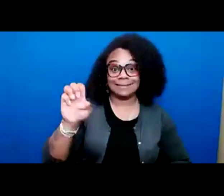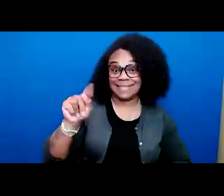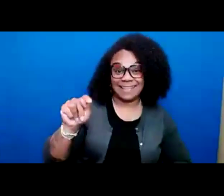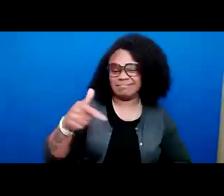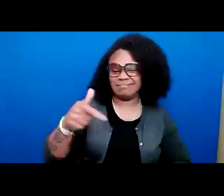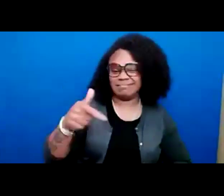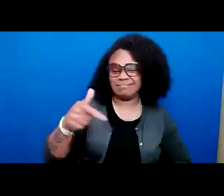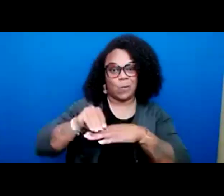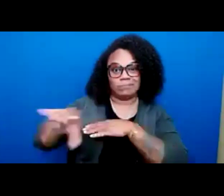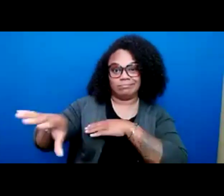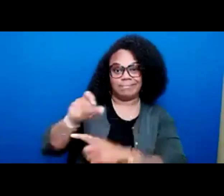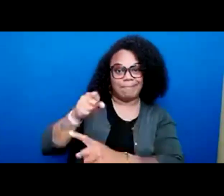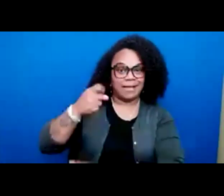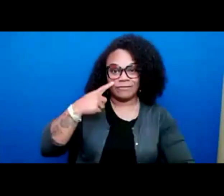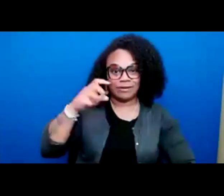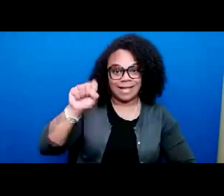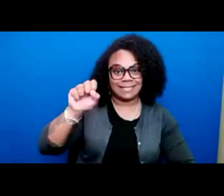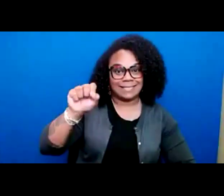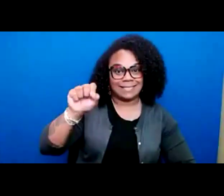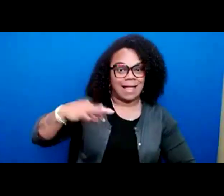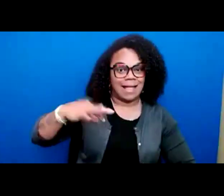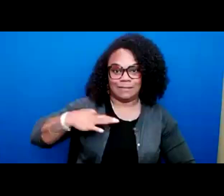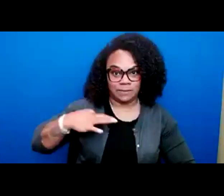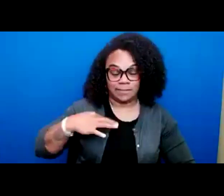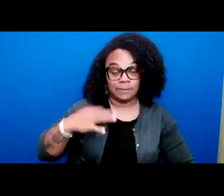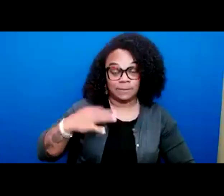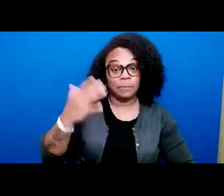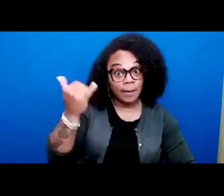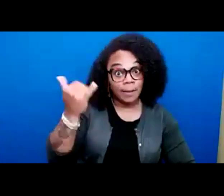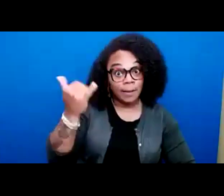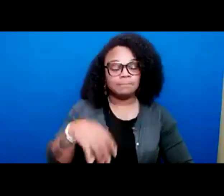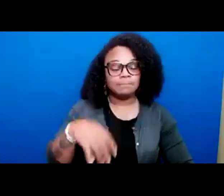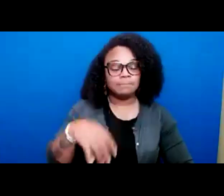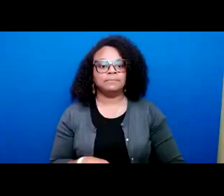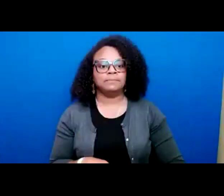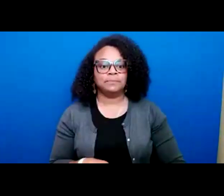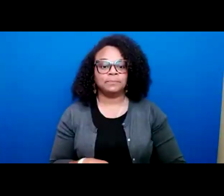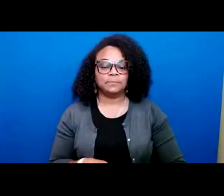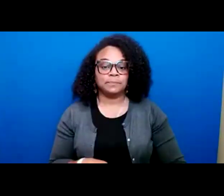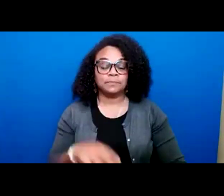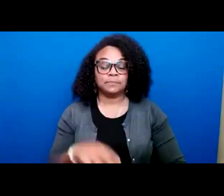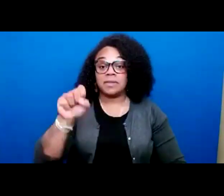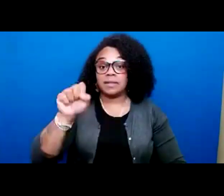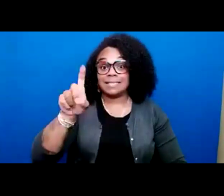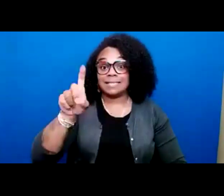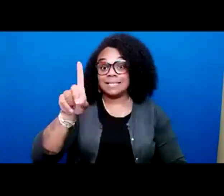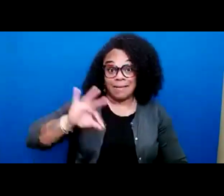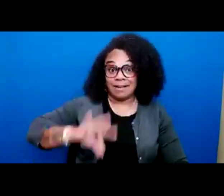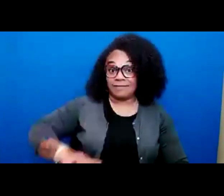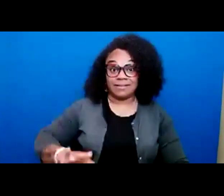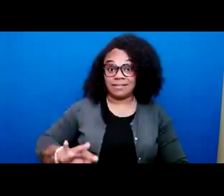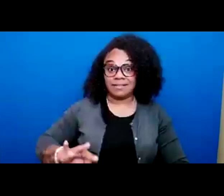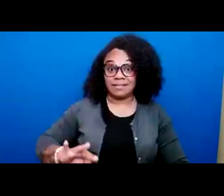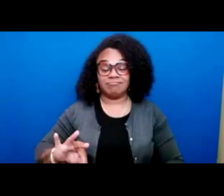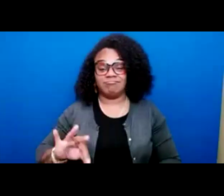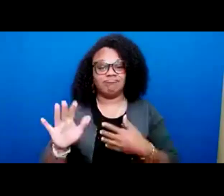SSDI benefit eligibility. And the reason for that is because the SSDI benefit is not affected by